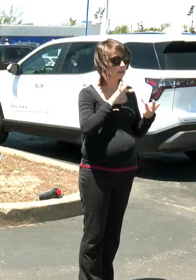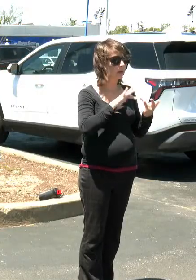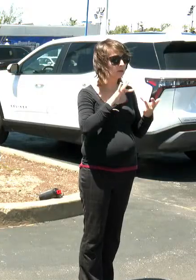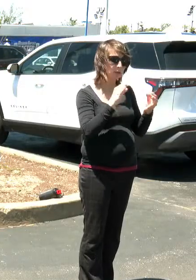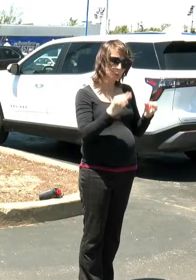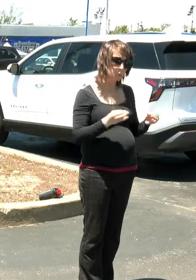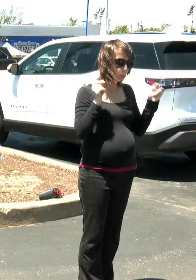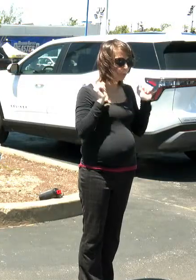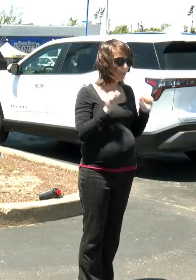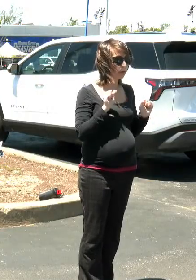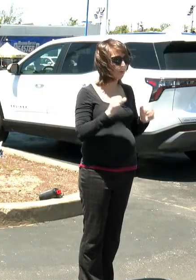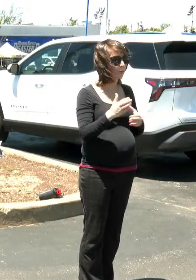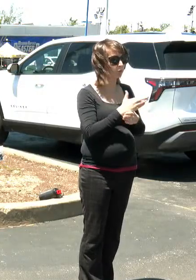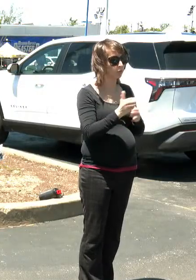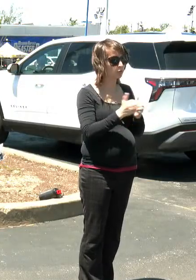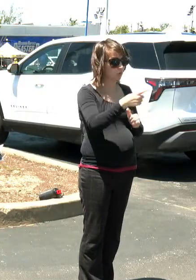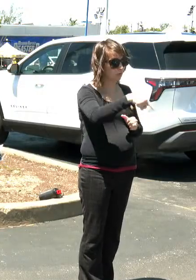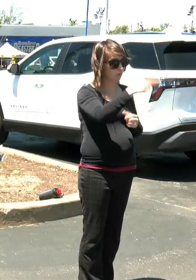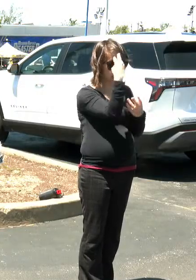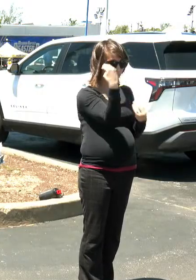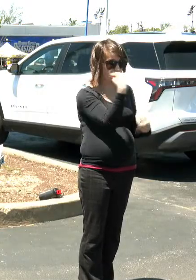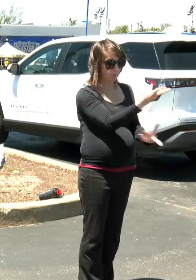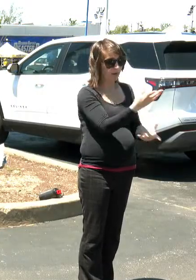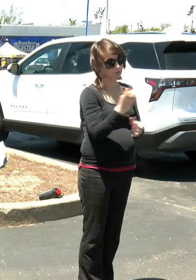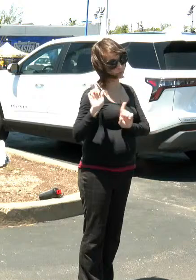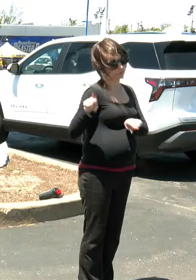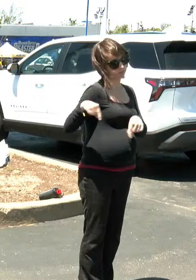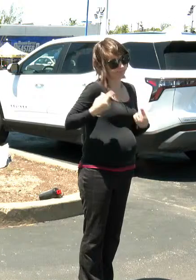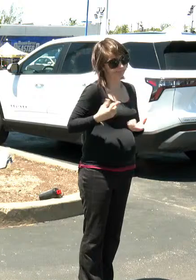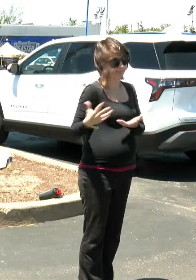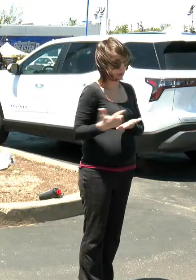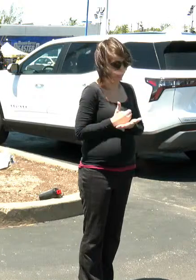possible to share with them the information that you've thus far gathered.